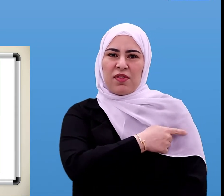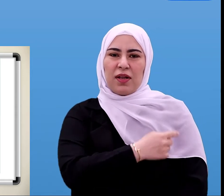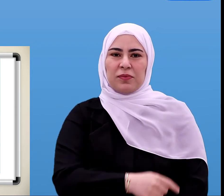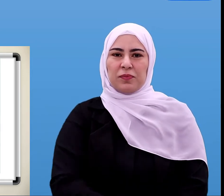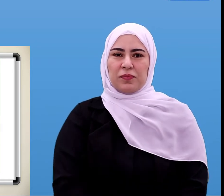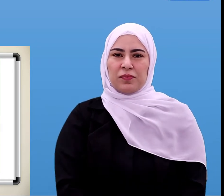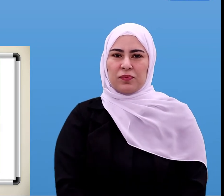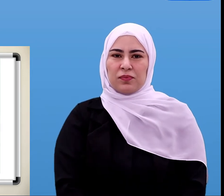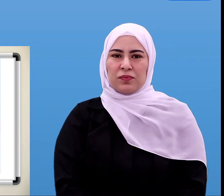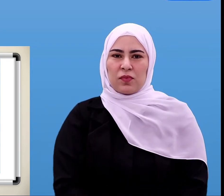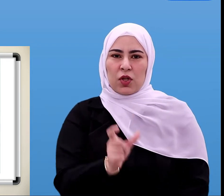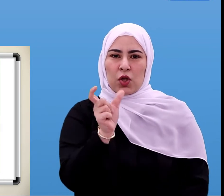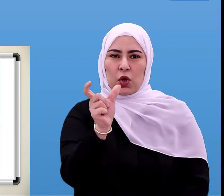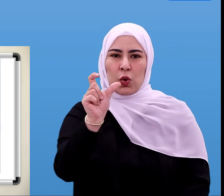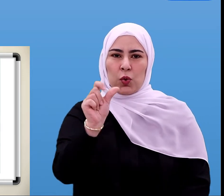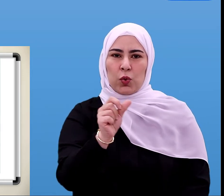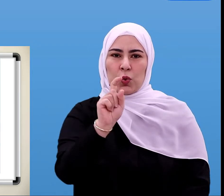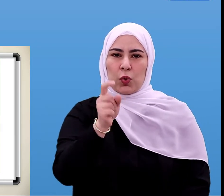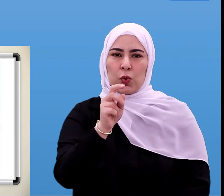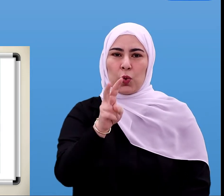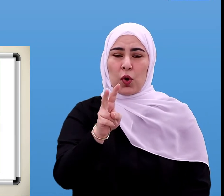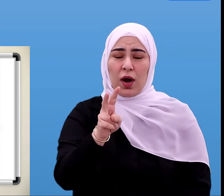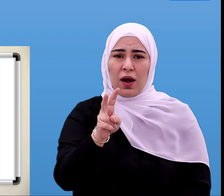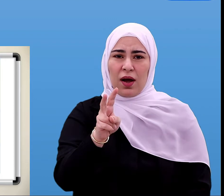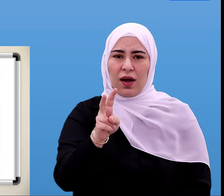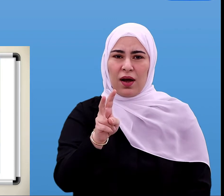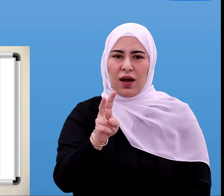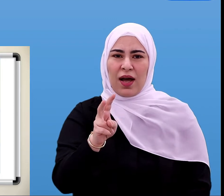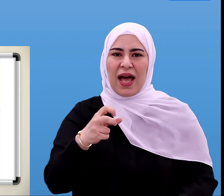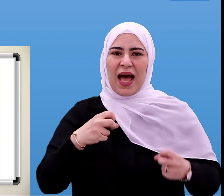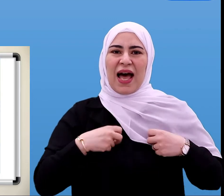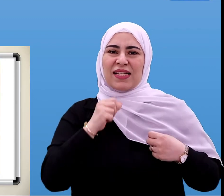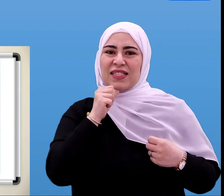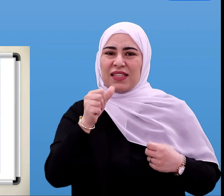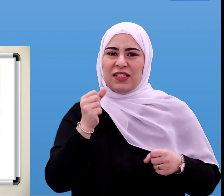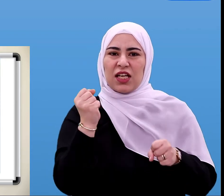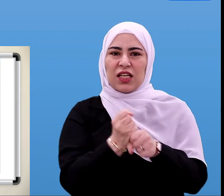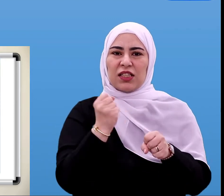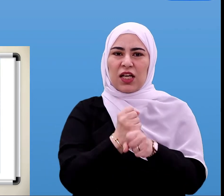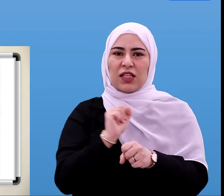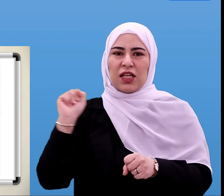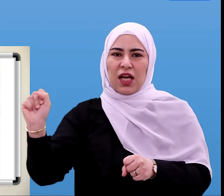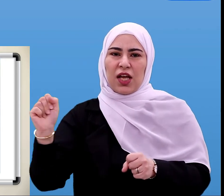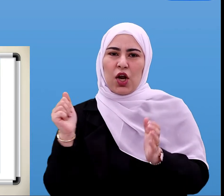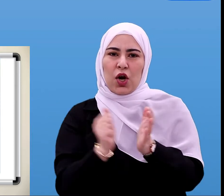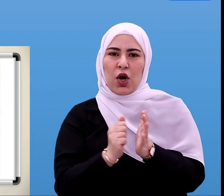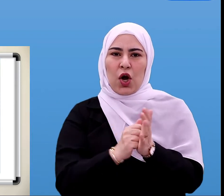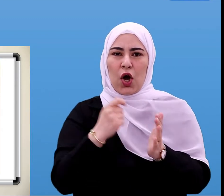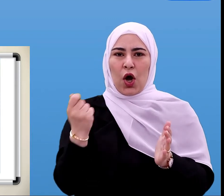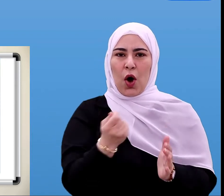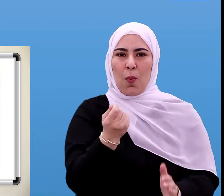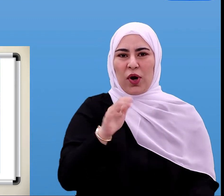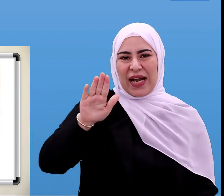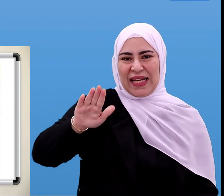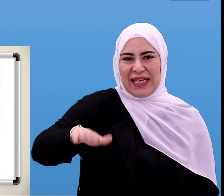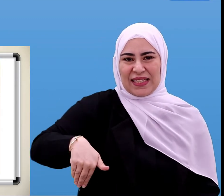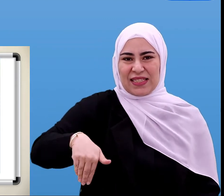say Noura hasn't done her homework yet. The word yet here is also a keyword